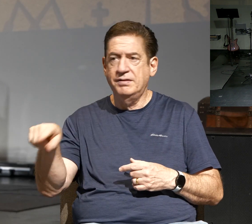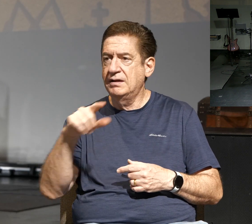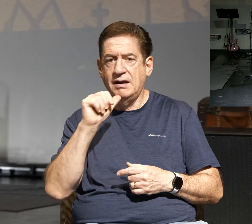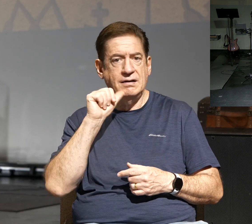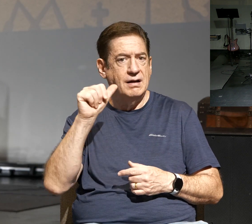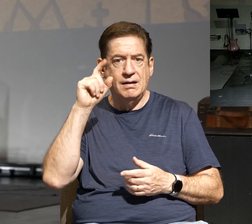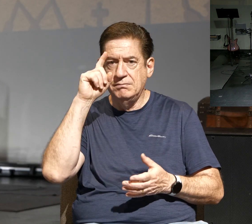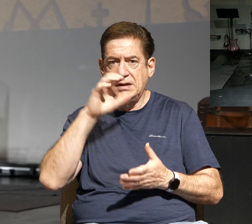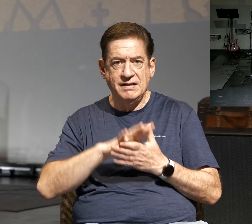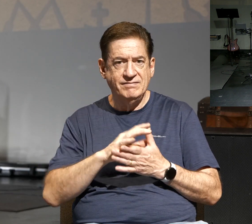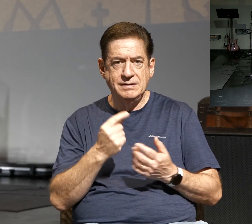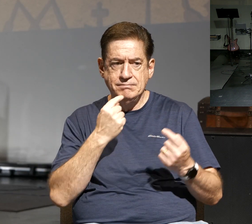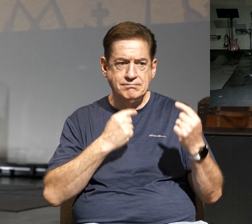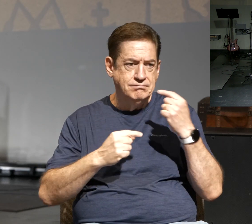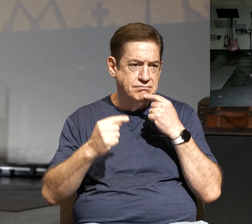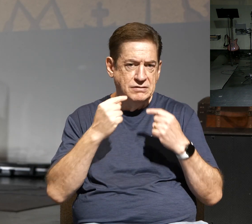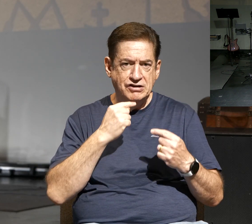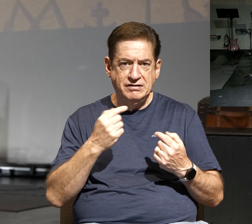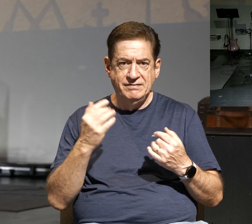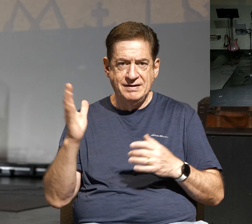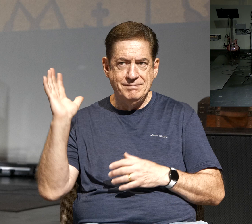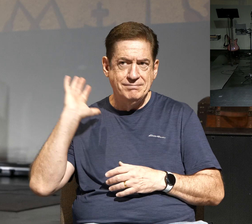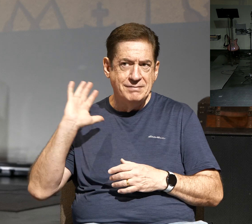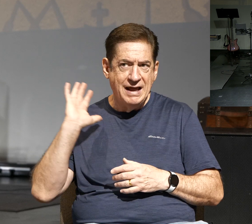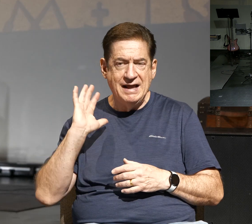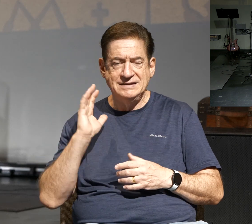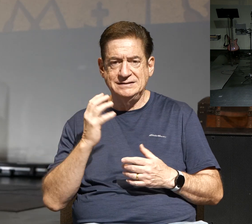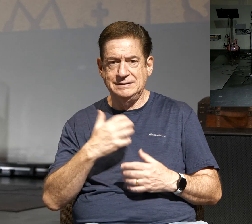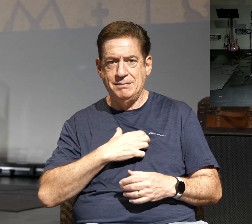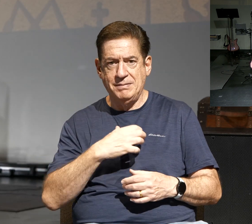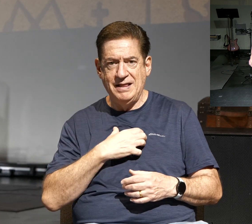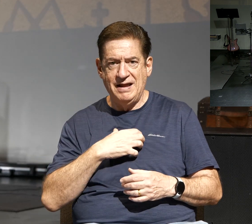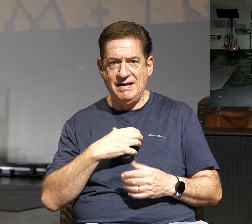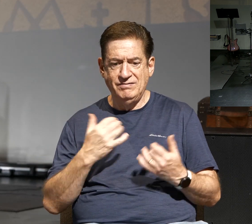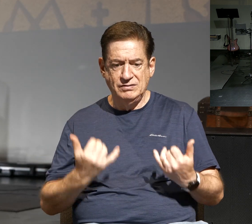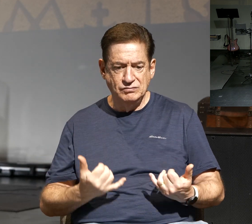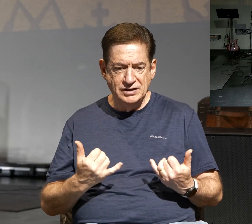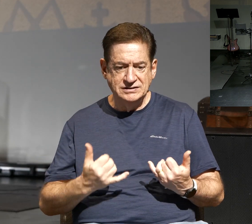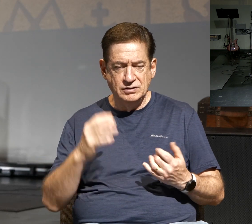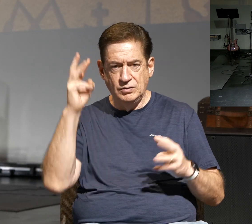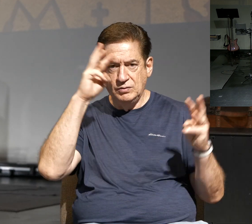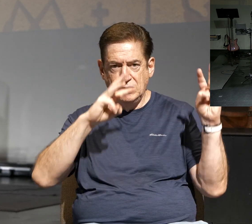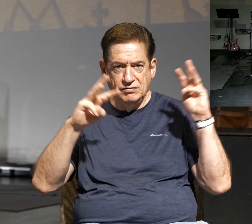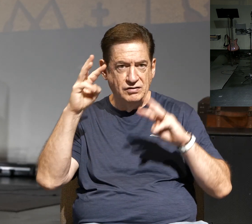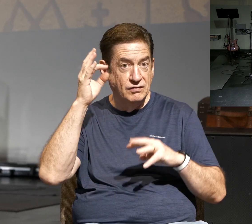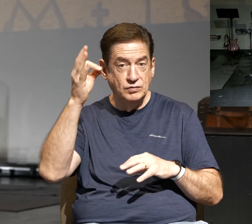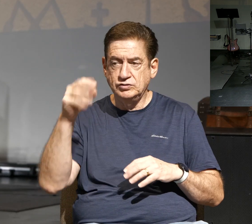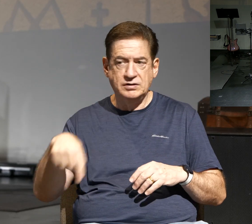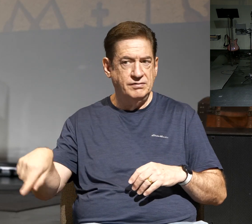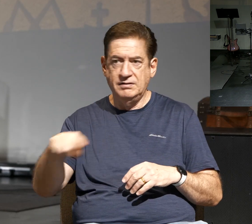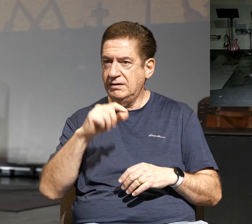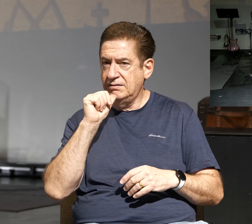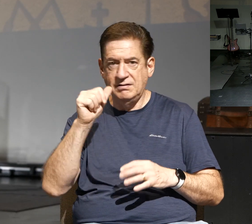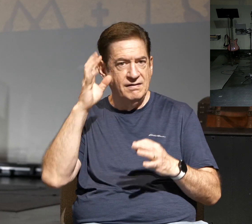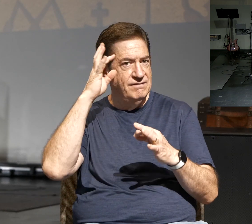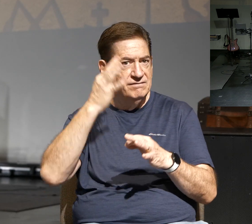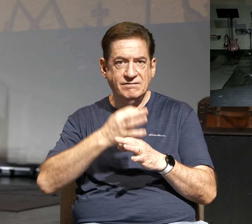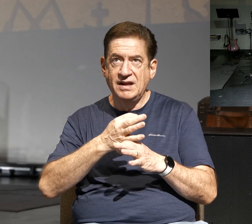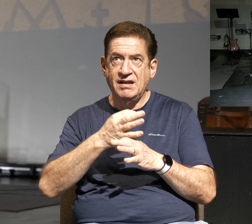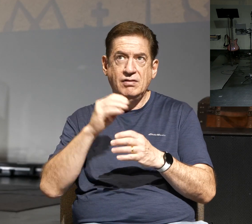bitterness over the past, complaining about the present, worry about the future. They were not putting their faith in God and